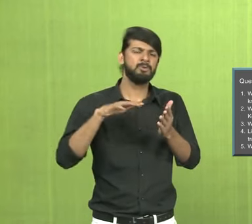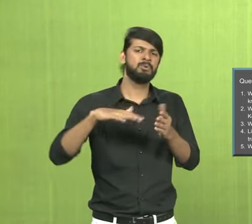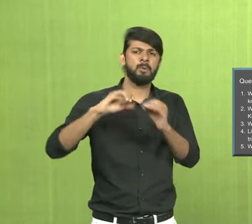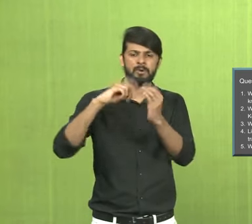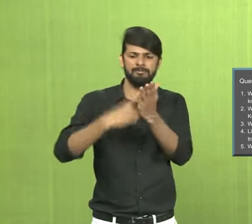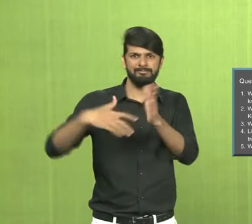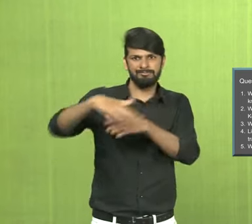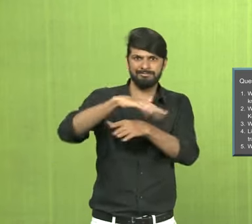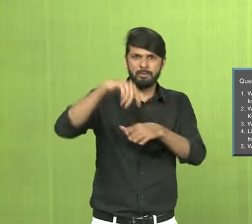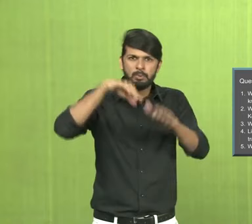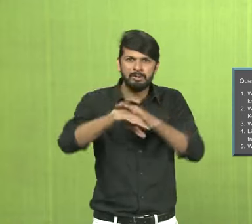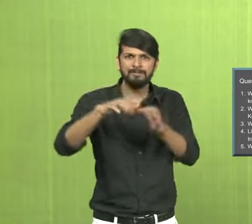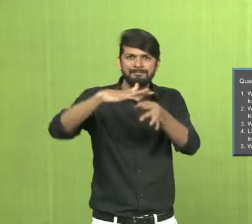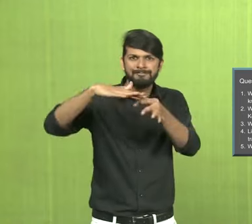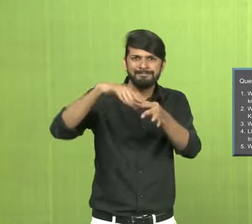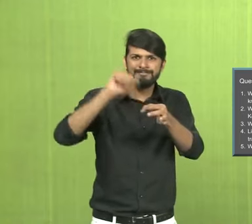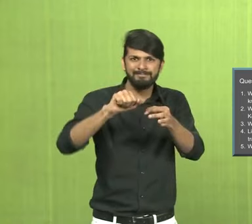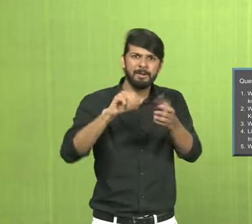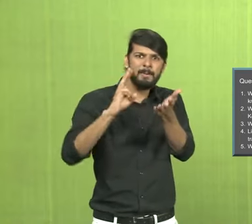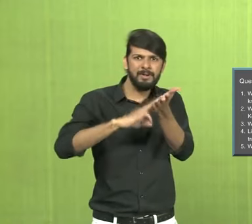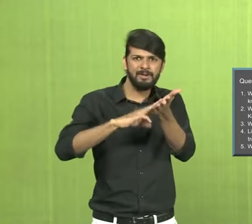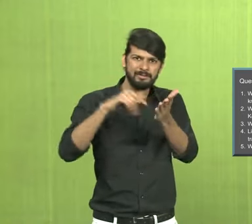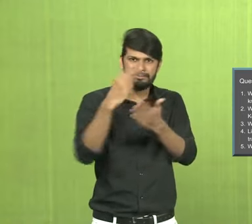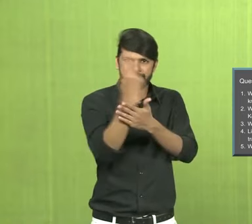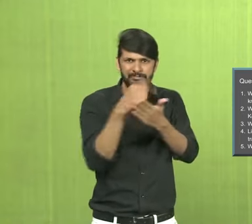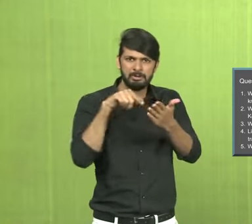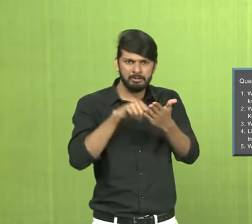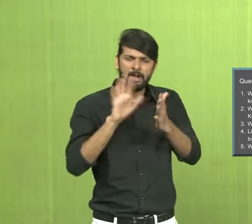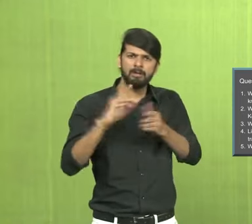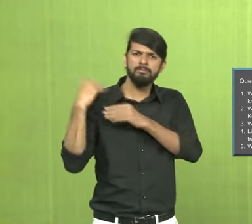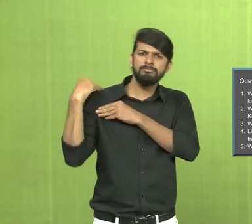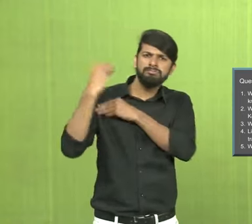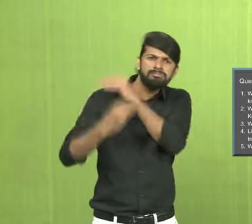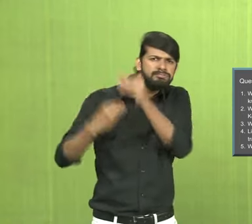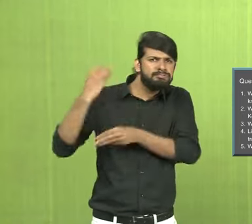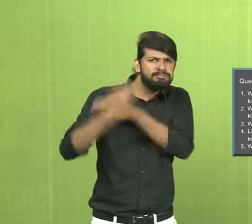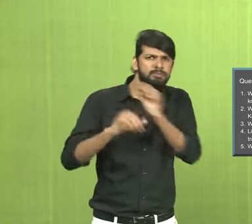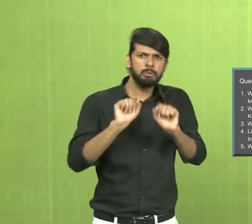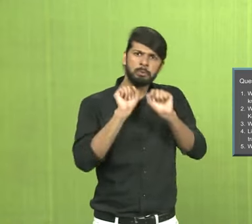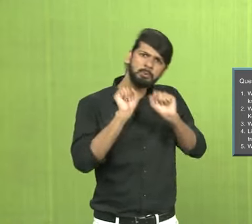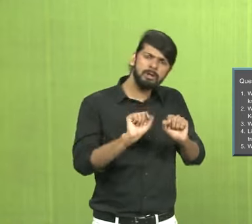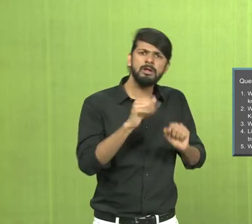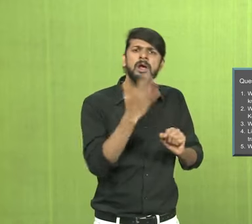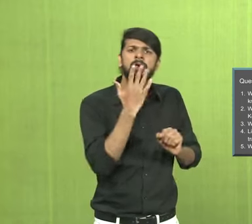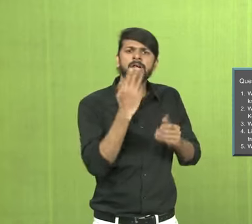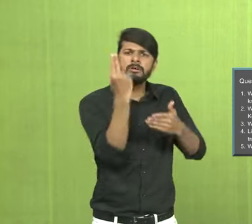List the materials and colors required for making a traditional Madhubani